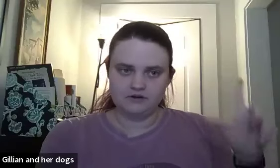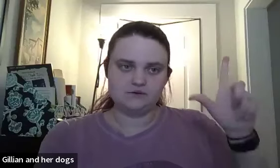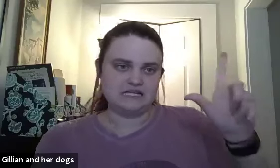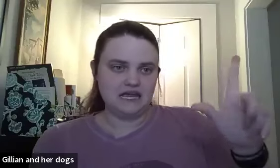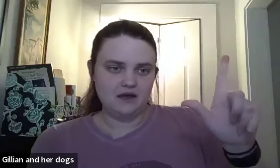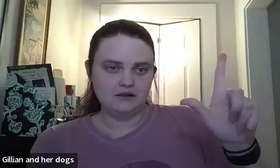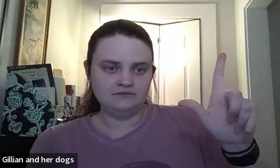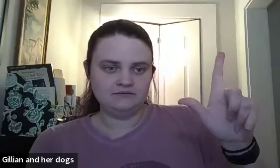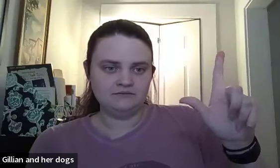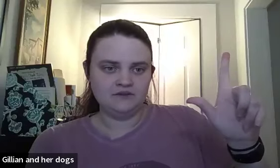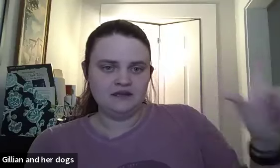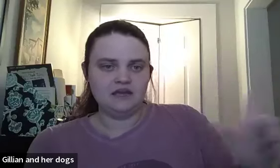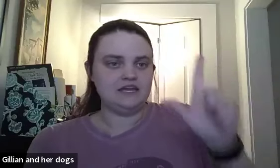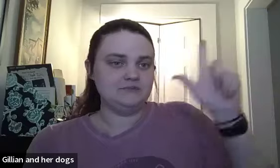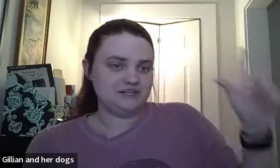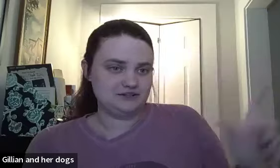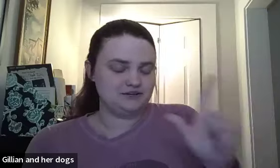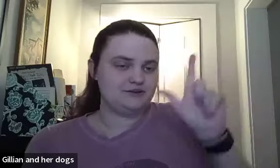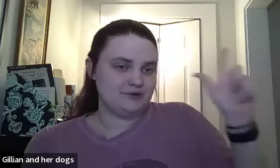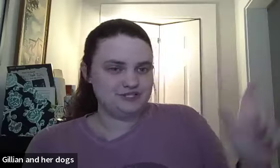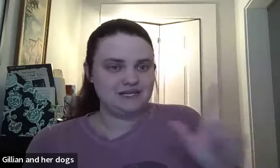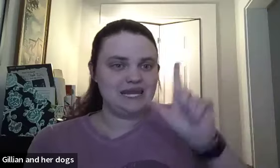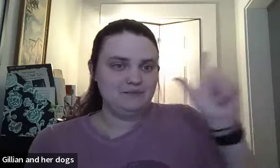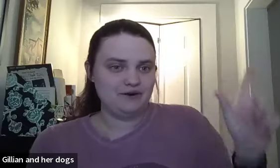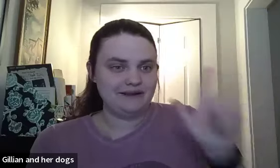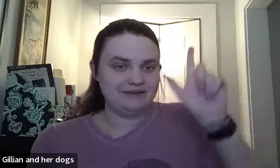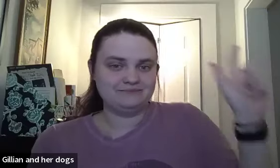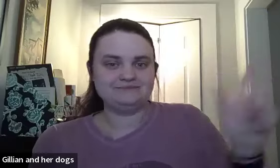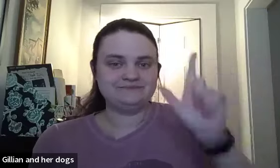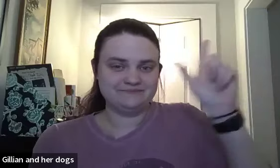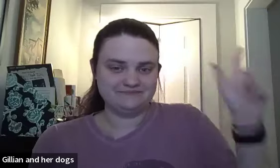remember. So it's an L and you make a circular motion. Library.